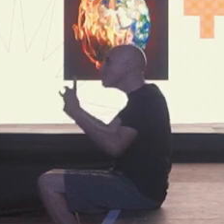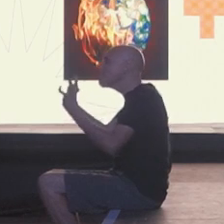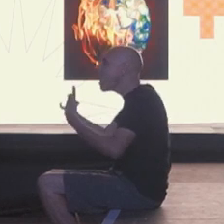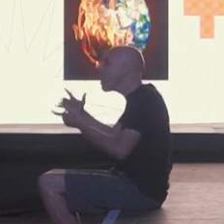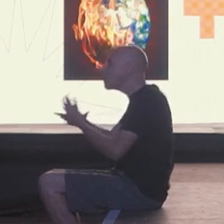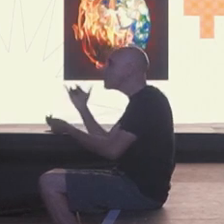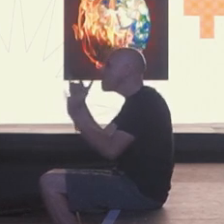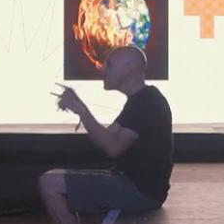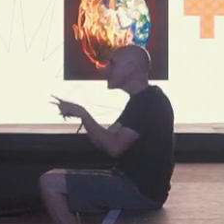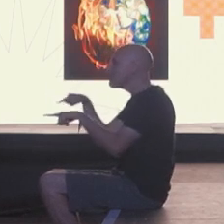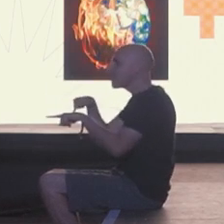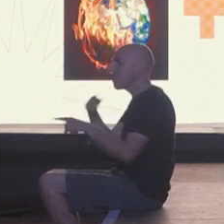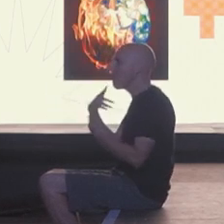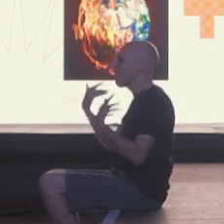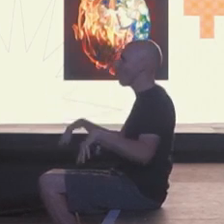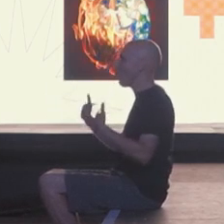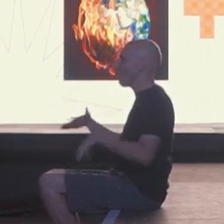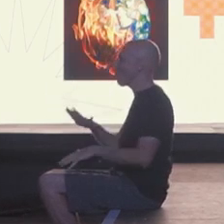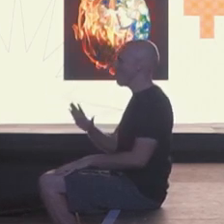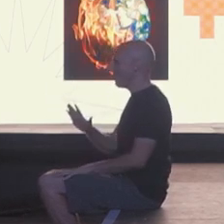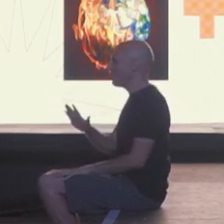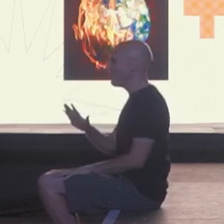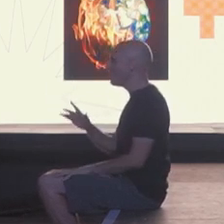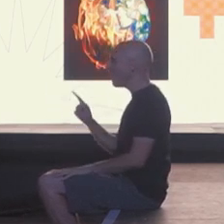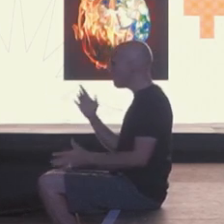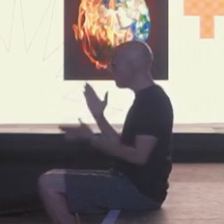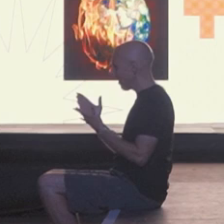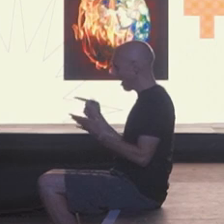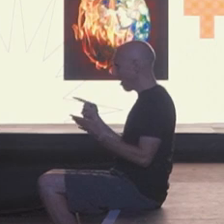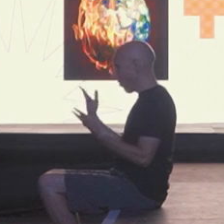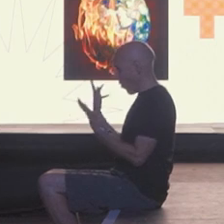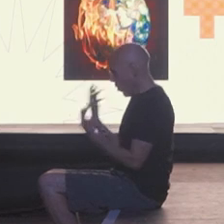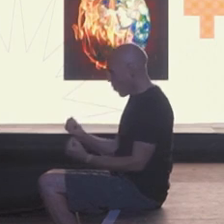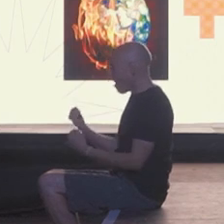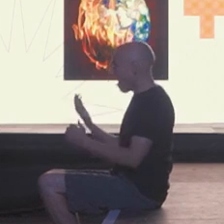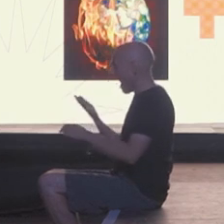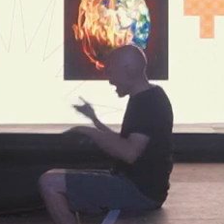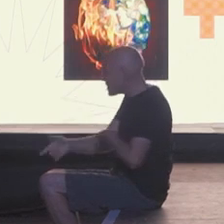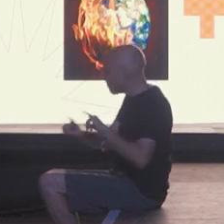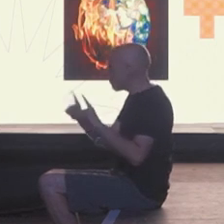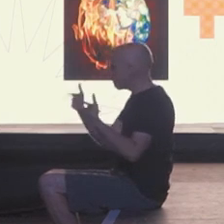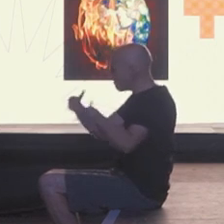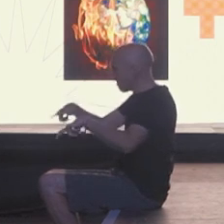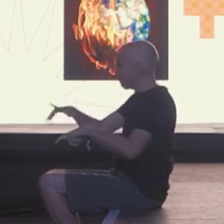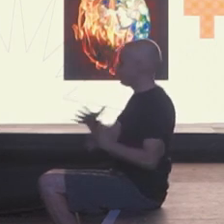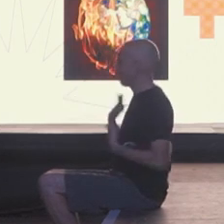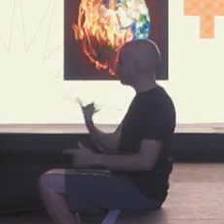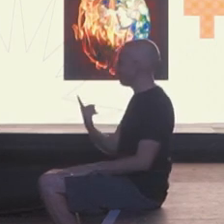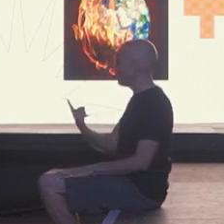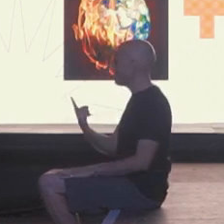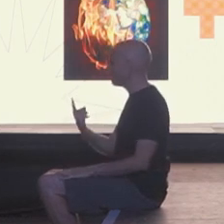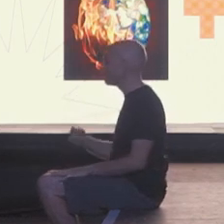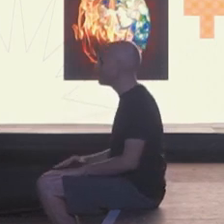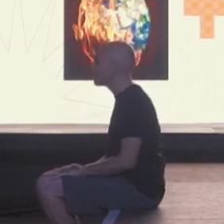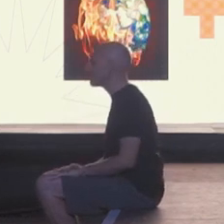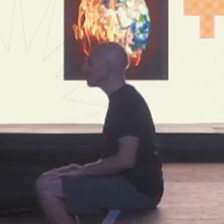knew? Because after doing quite intense, quite serious animal rights activism, you kind of forget the joy in the world. But I thought